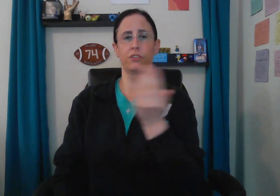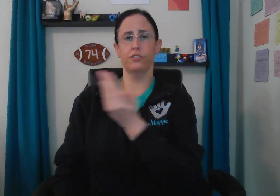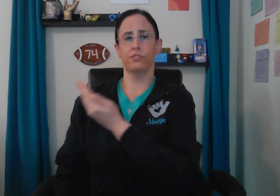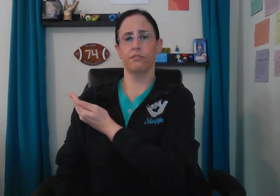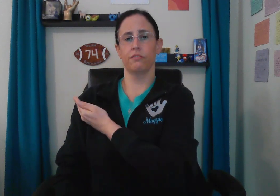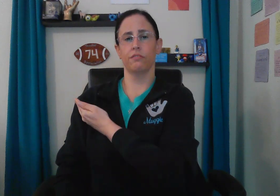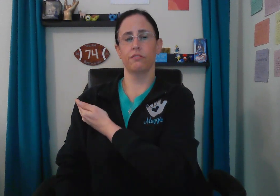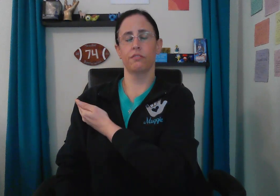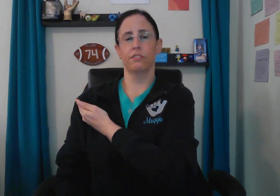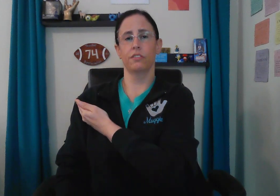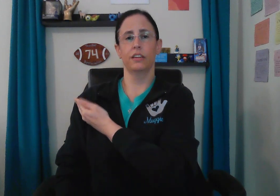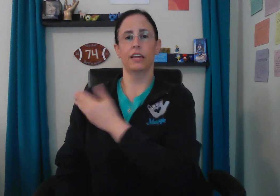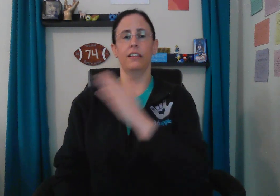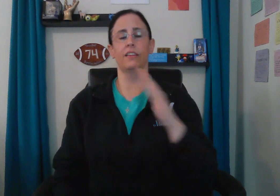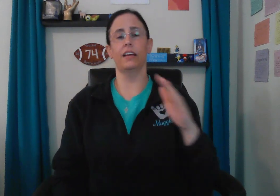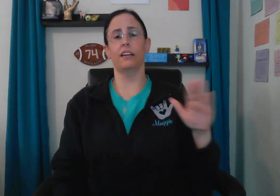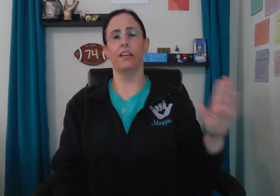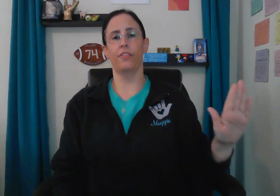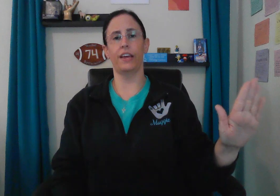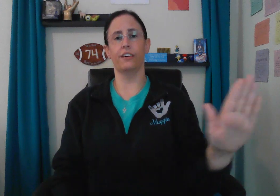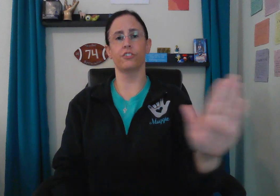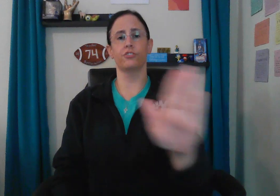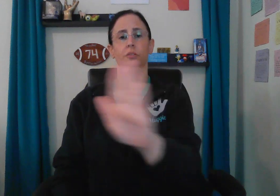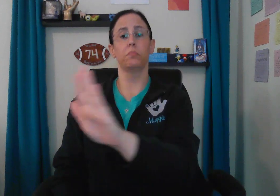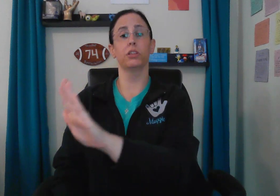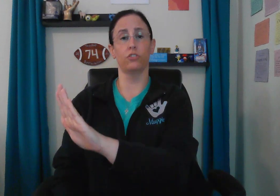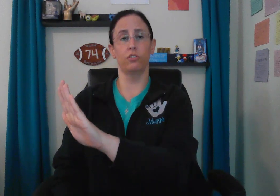ours, and then theirs, plural.